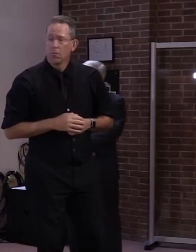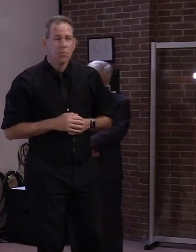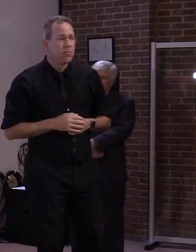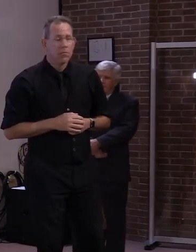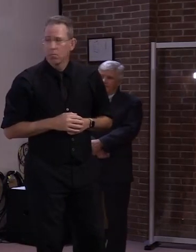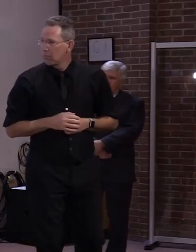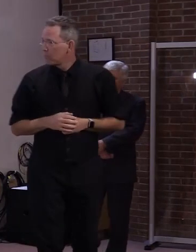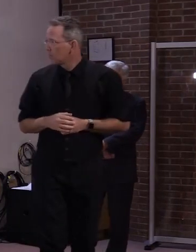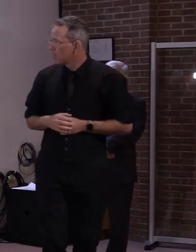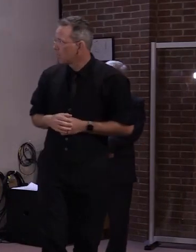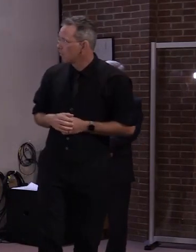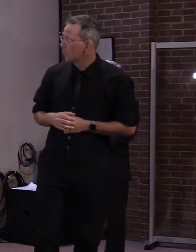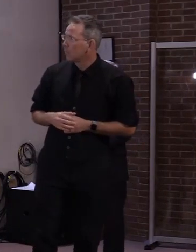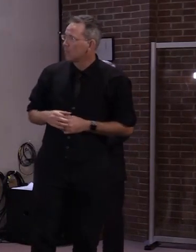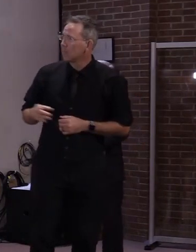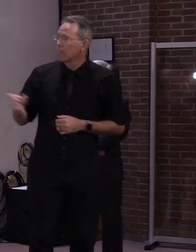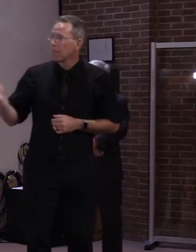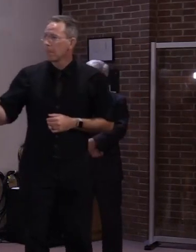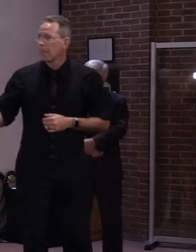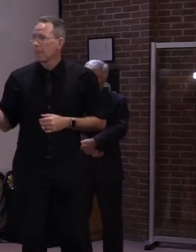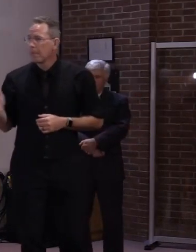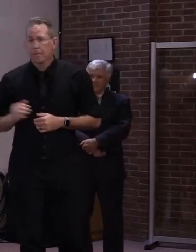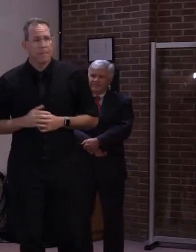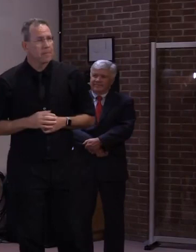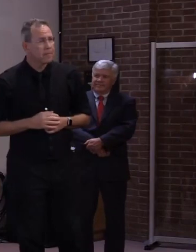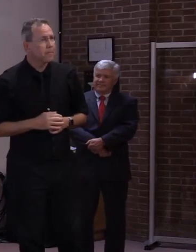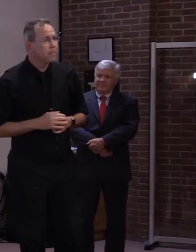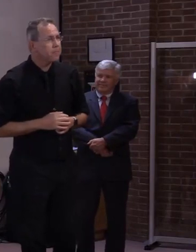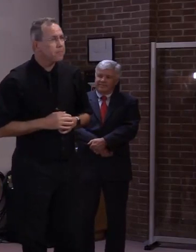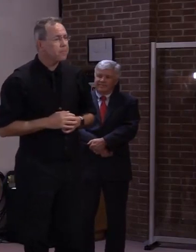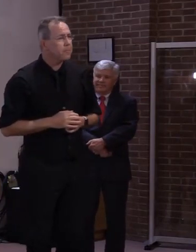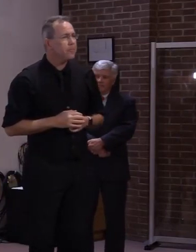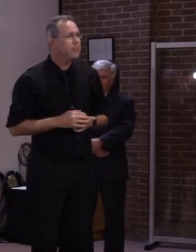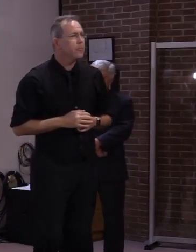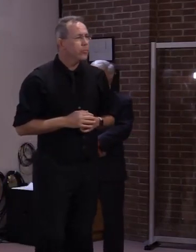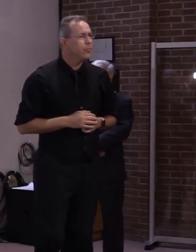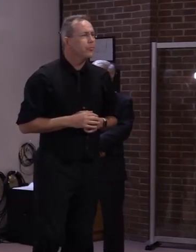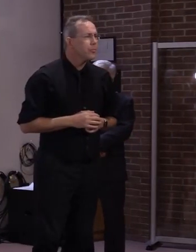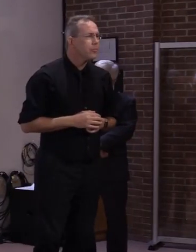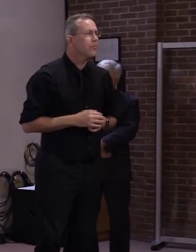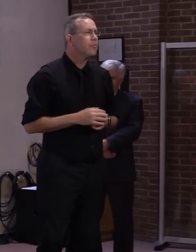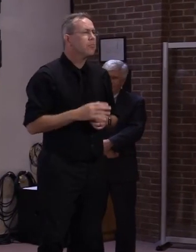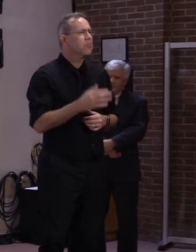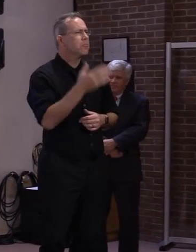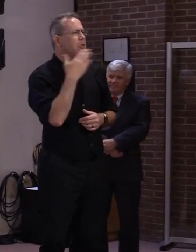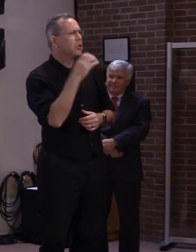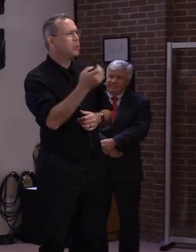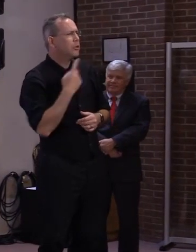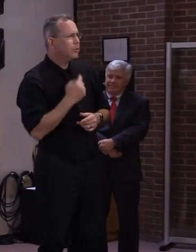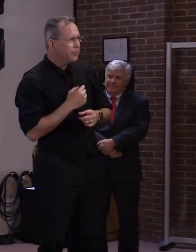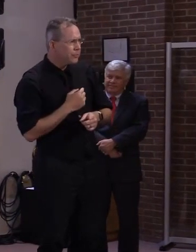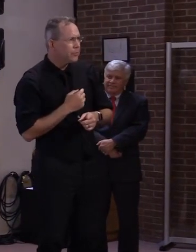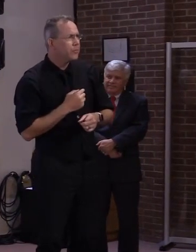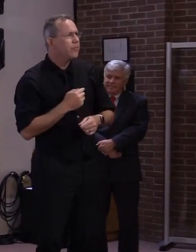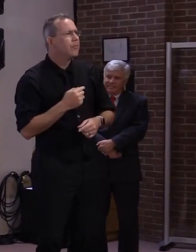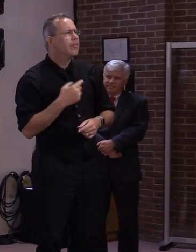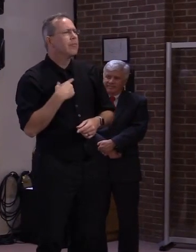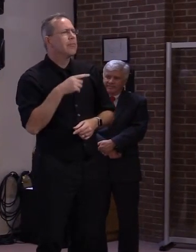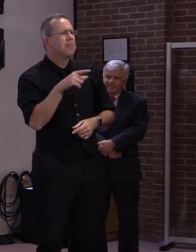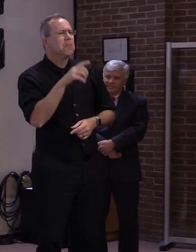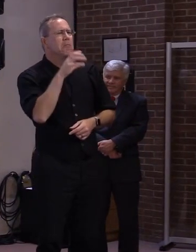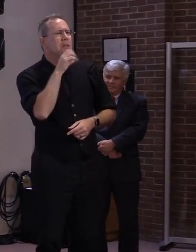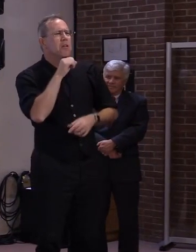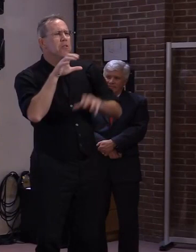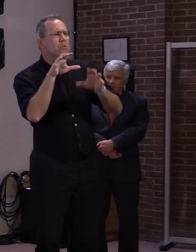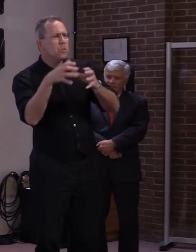yeah so it's a good question we looked at it across age groups so we didn't look at it geographically uh yesterday um i will